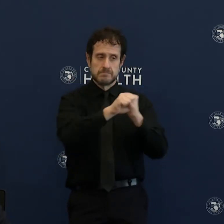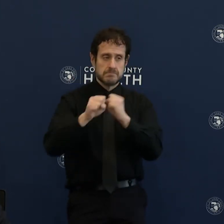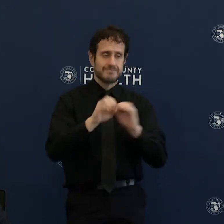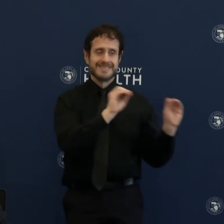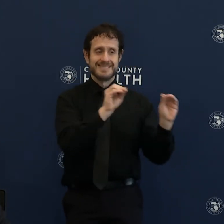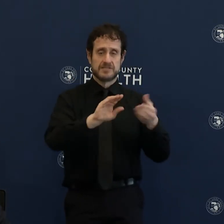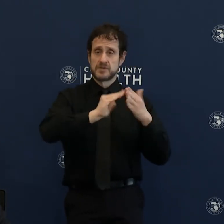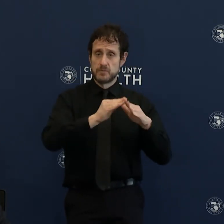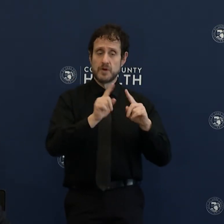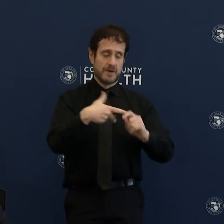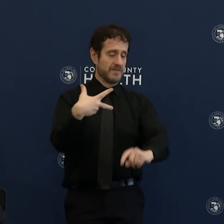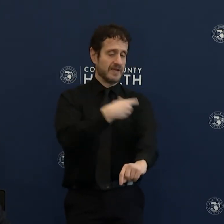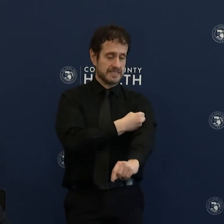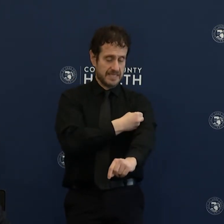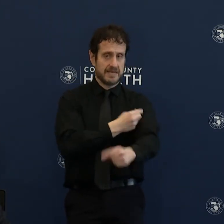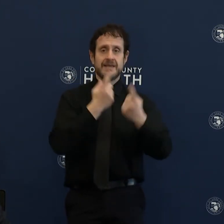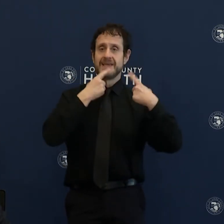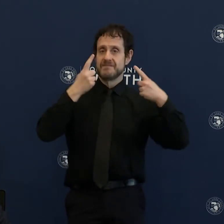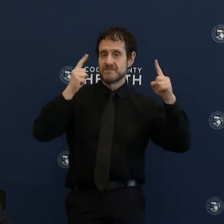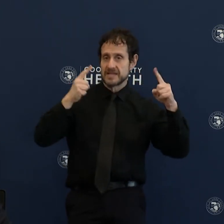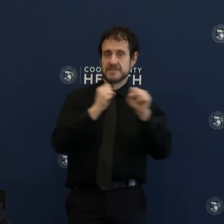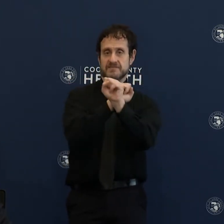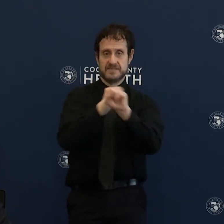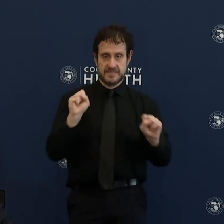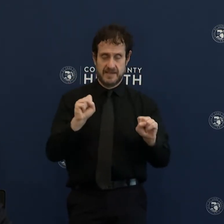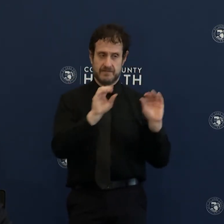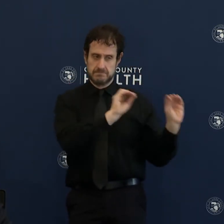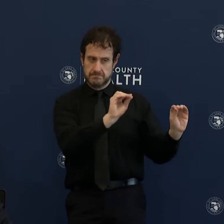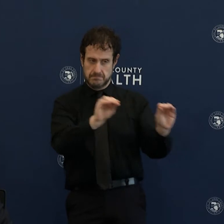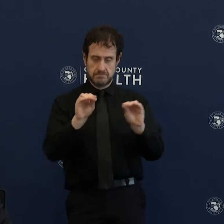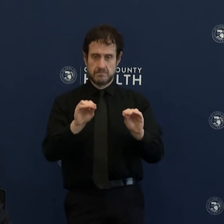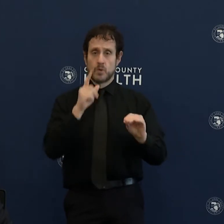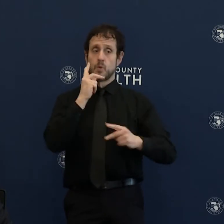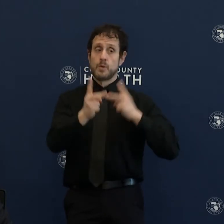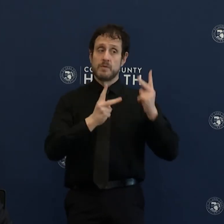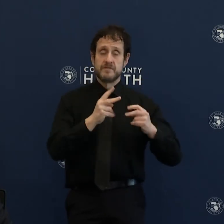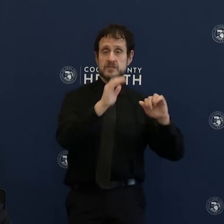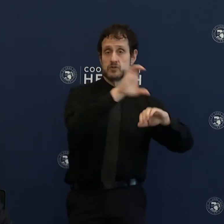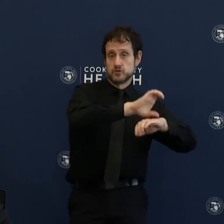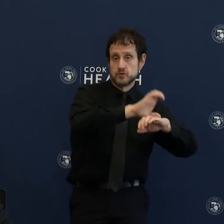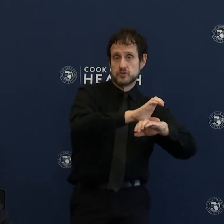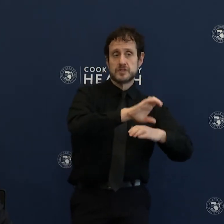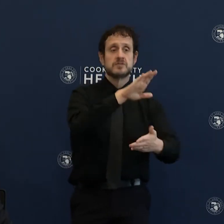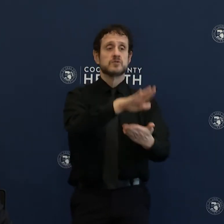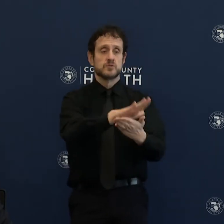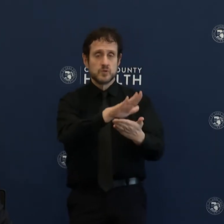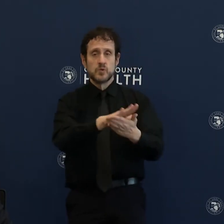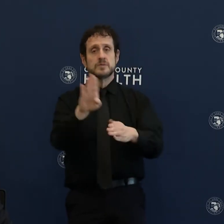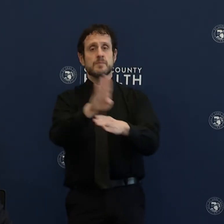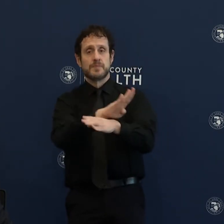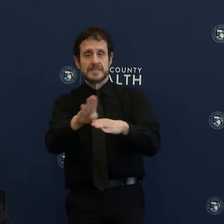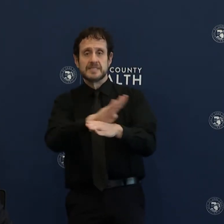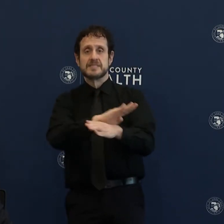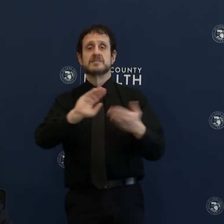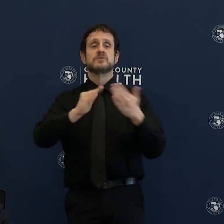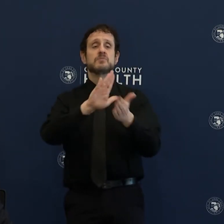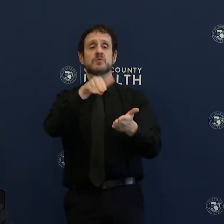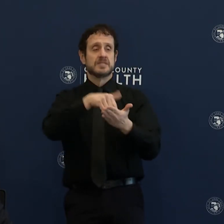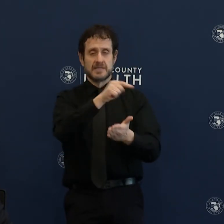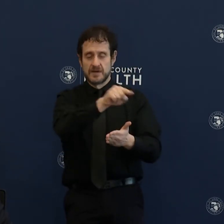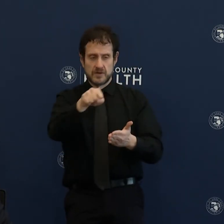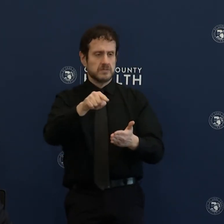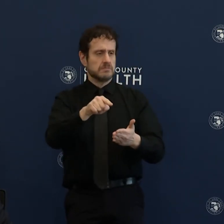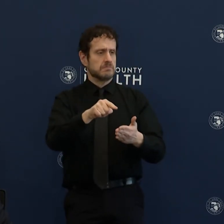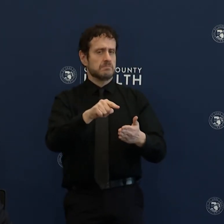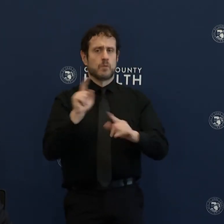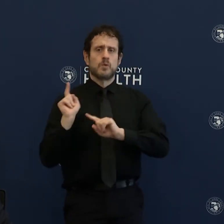vaccines, their effectiveness, and how everyone can live their lives safely. We will visit places of worship in schools, businesses, communities, centers, to respond